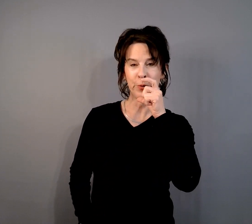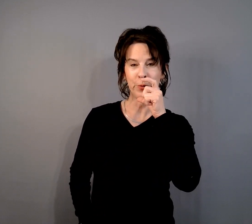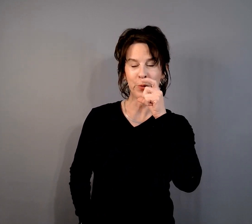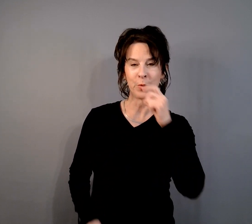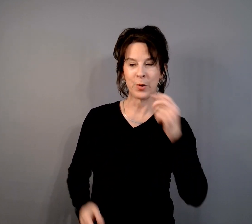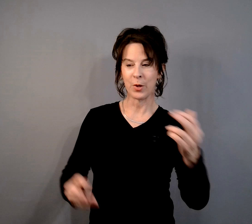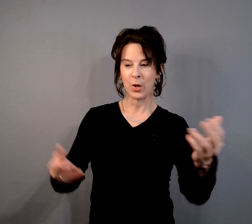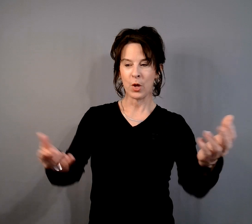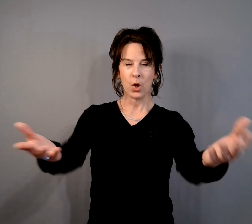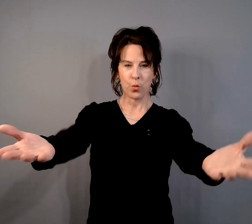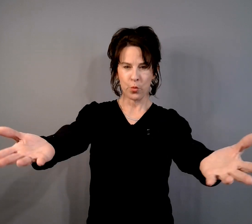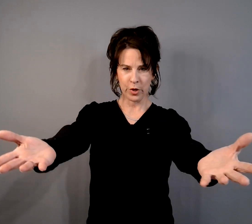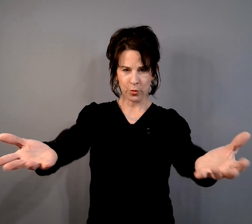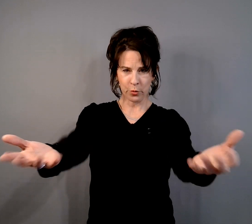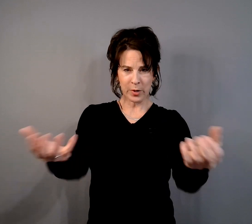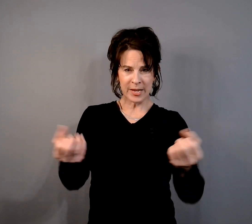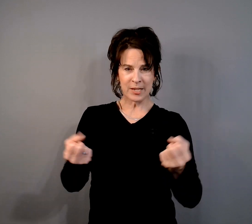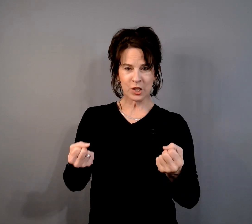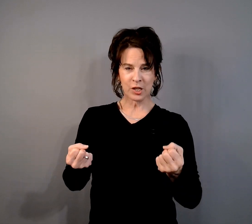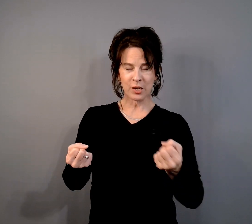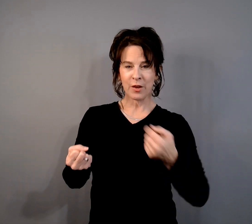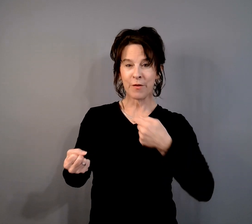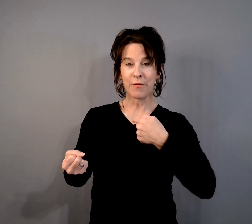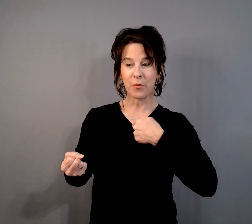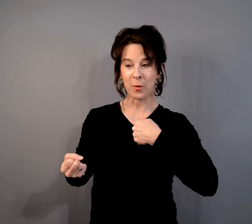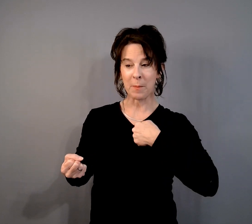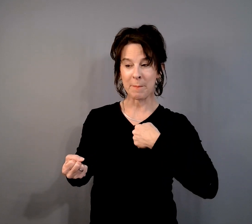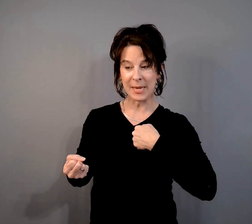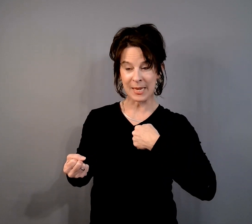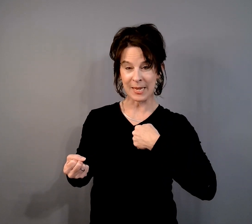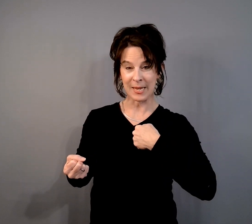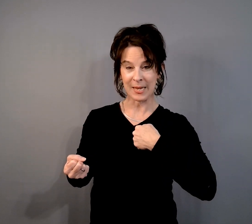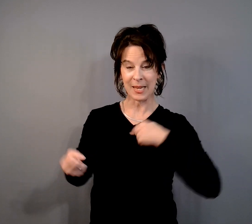who would reach for me.